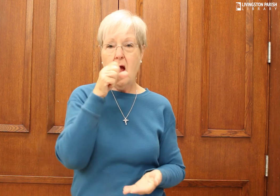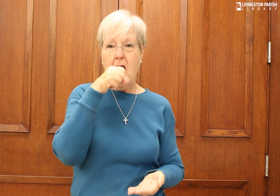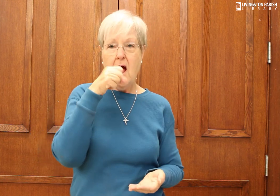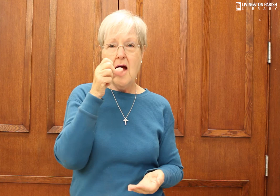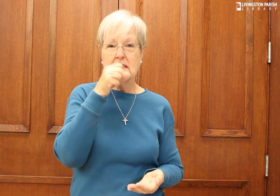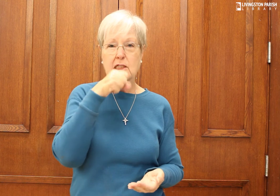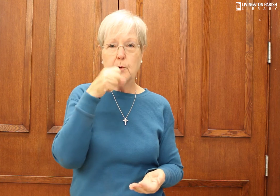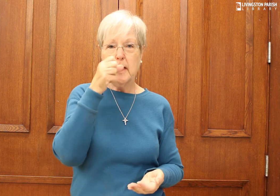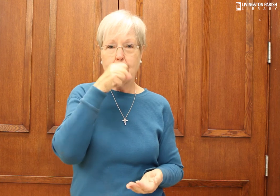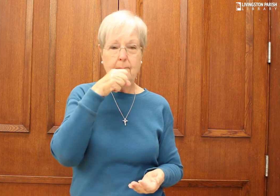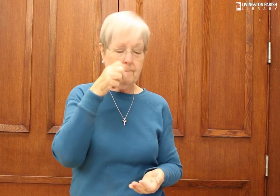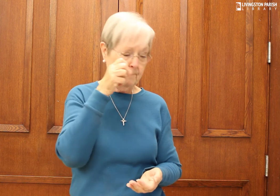Ice cream.